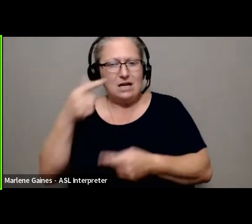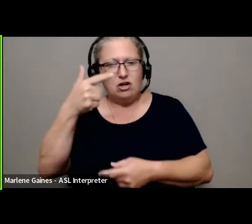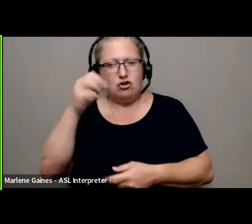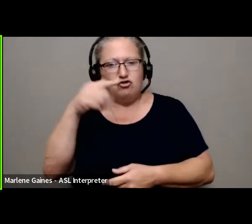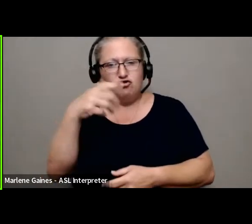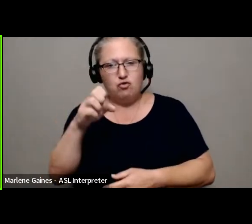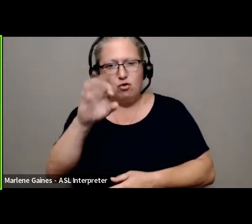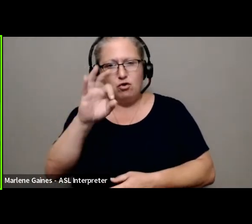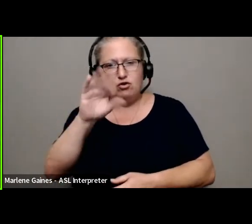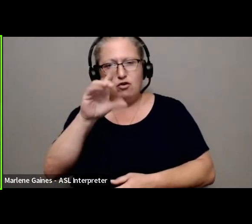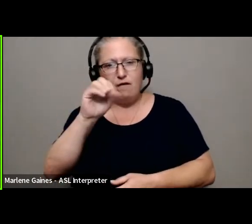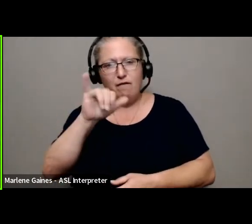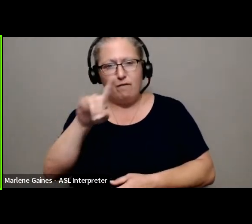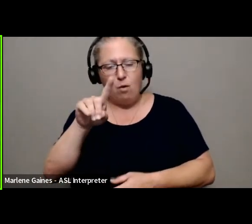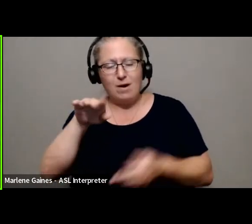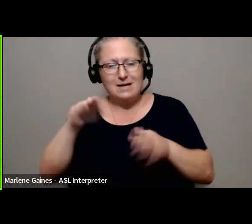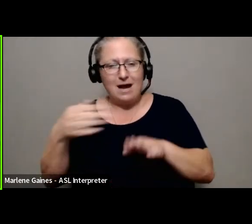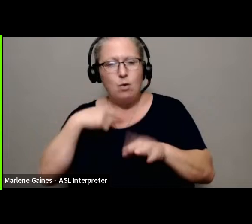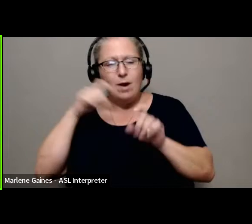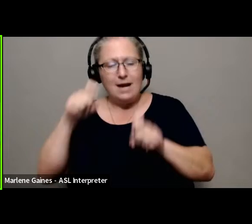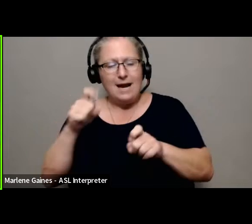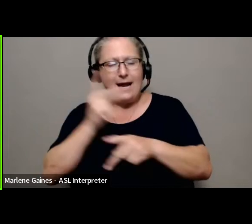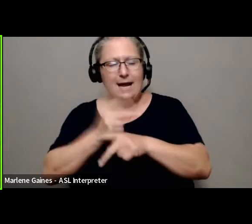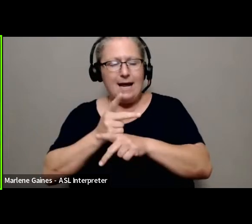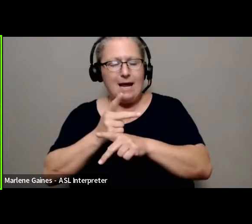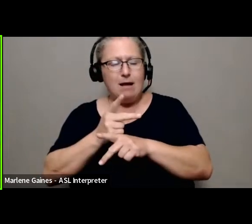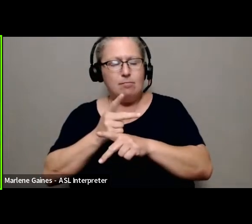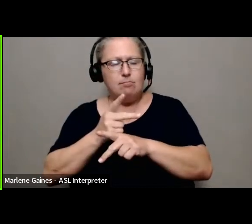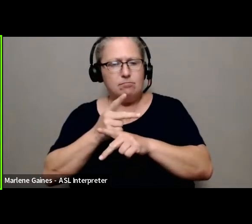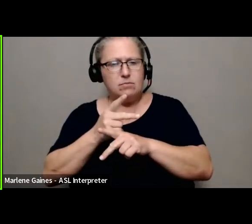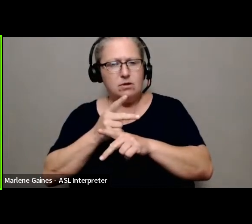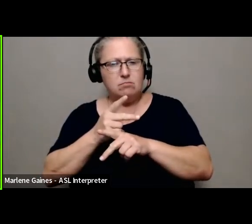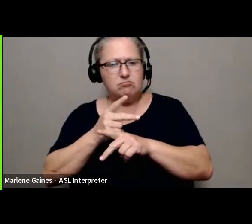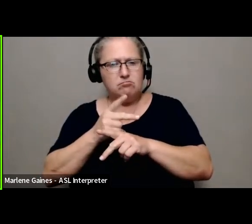had died and that we need to keep the movement going.